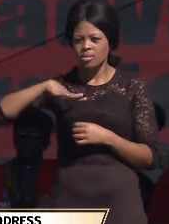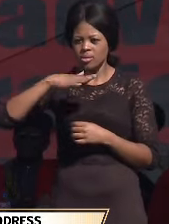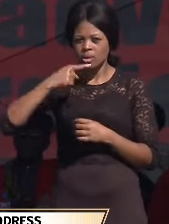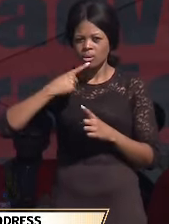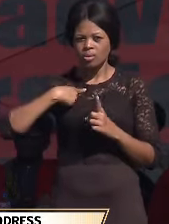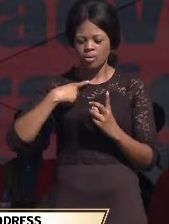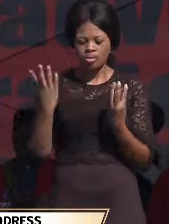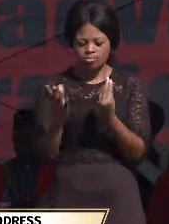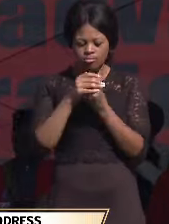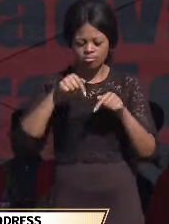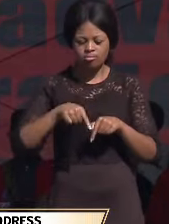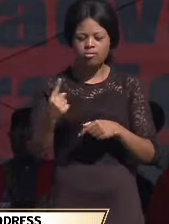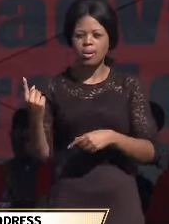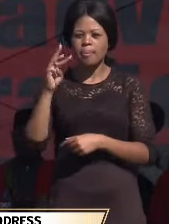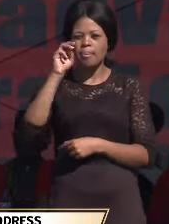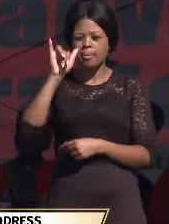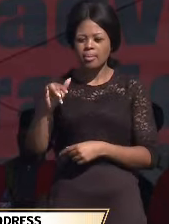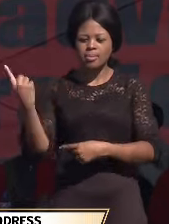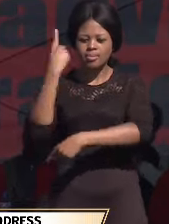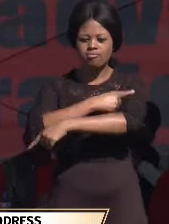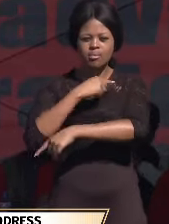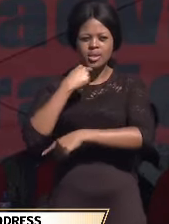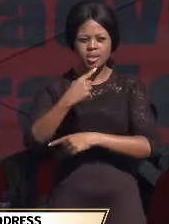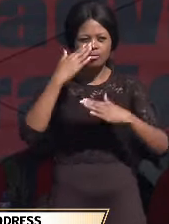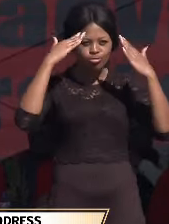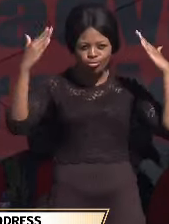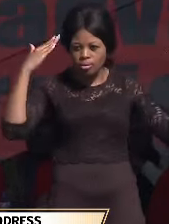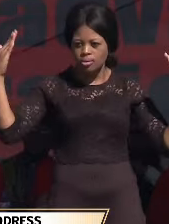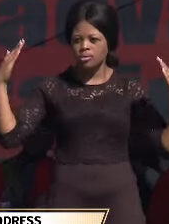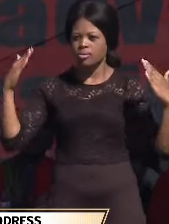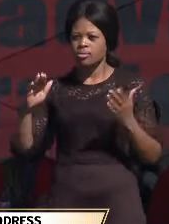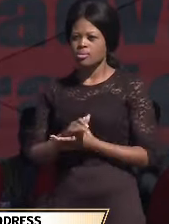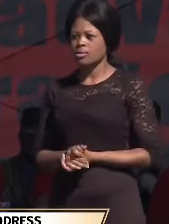sihlangene ngalo May Day sithi good afternoon maqabana